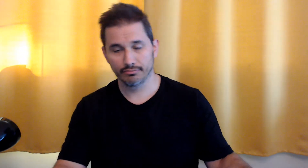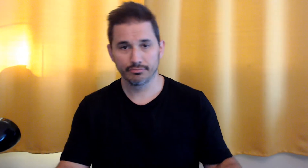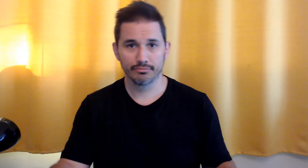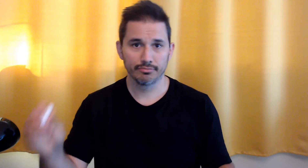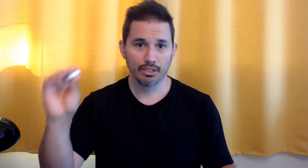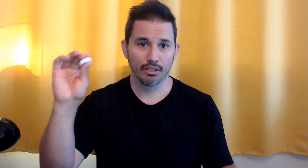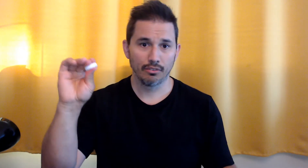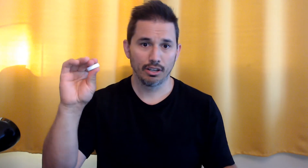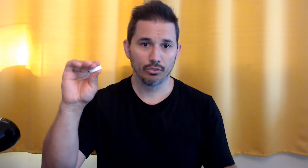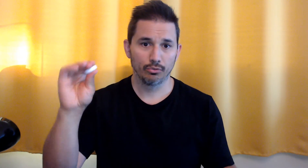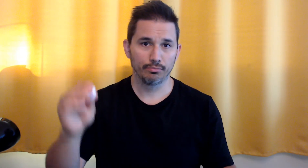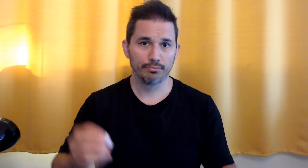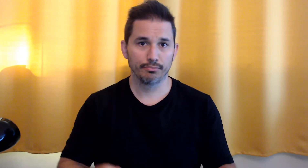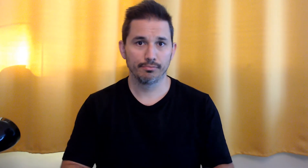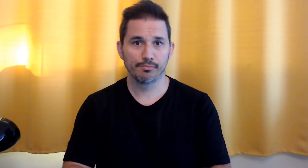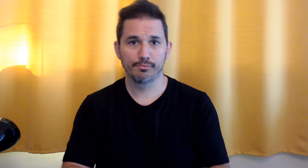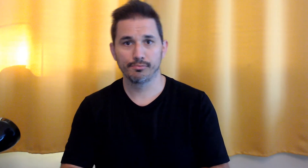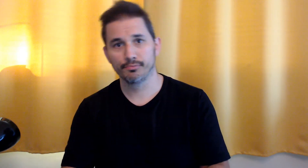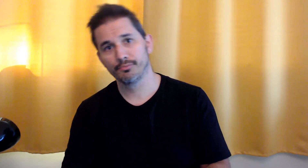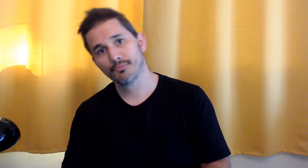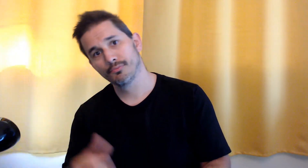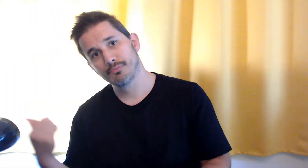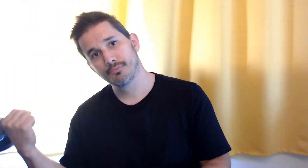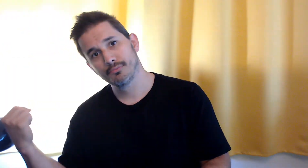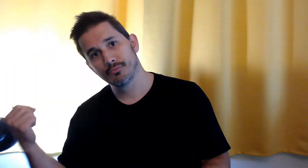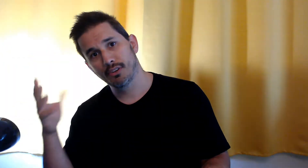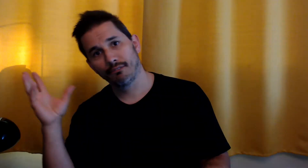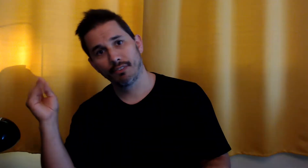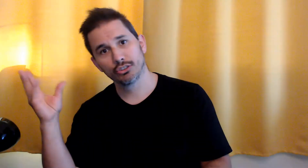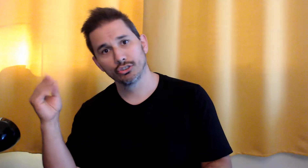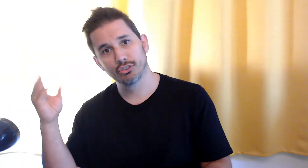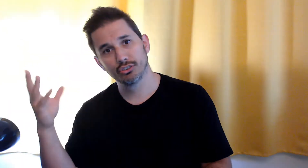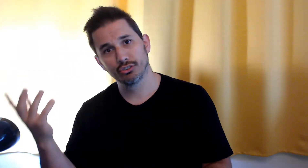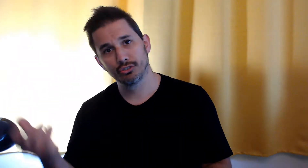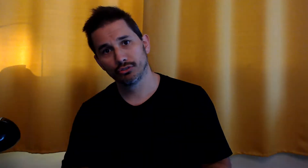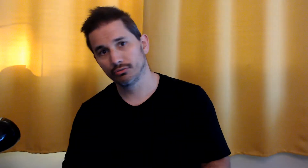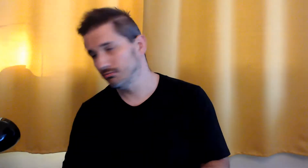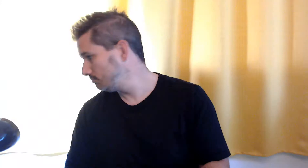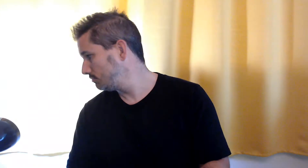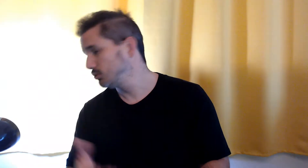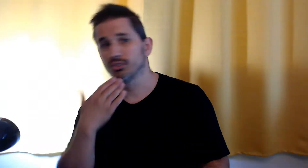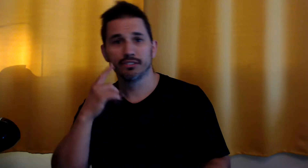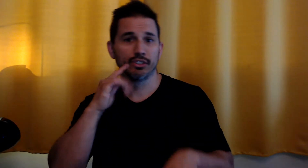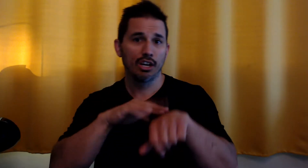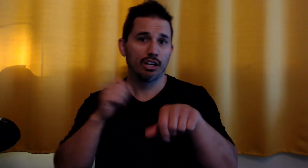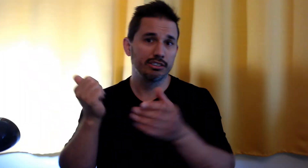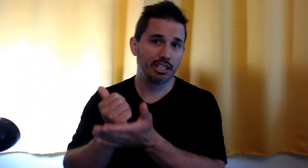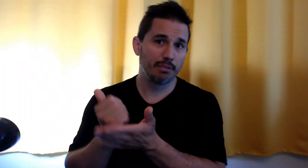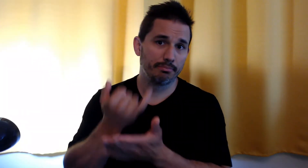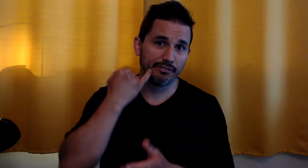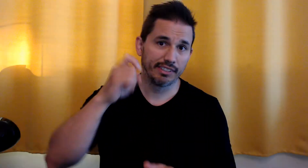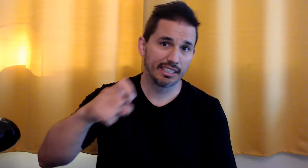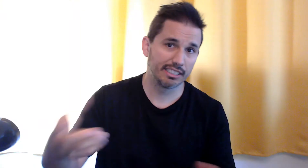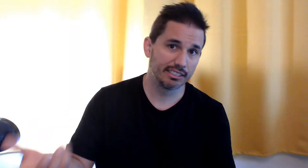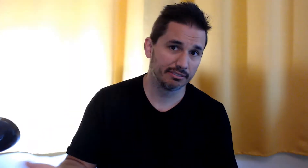Now the double press, and the lamp is flashing. And again, that would be great for calling someone to help if